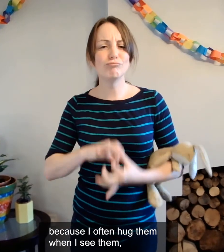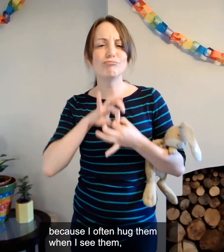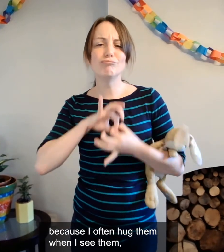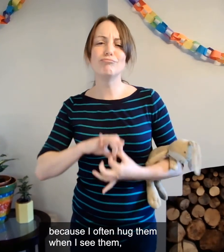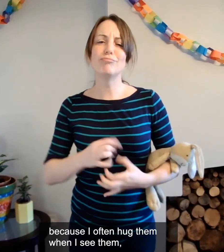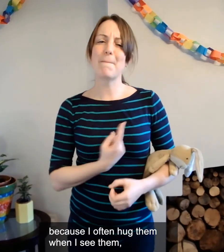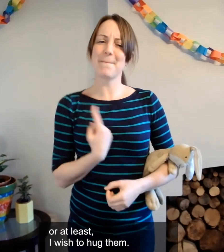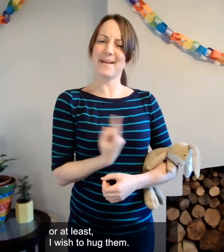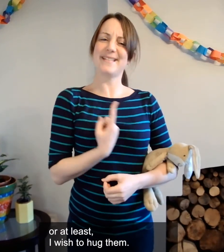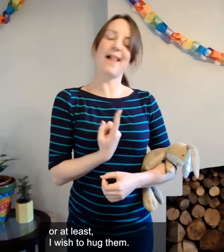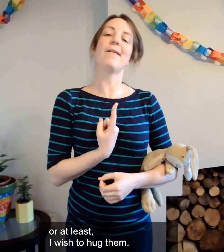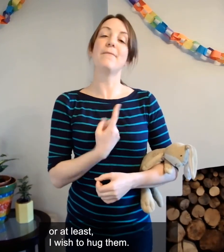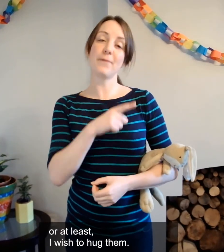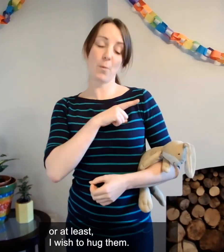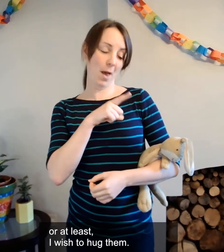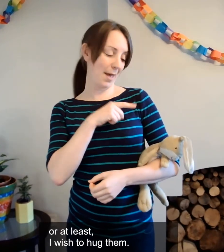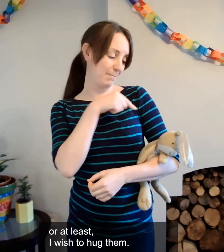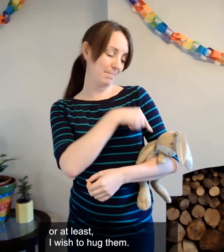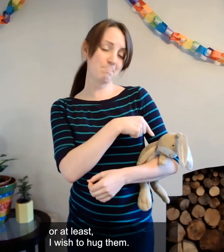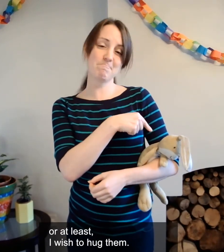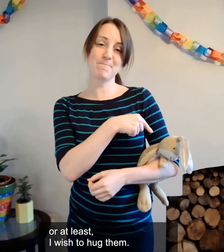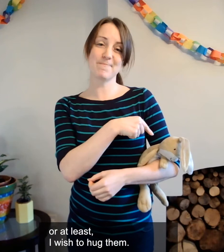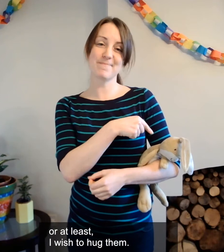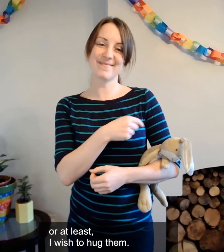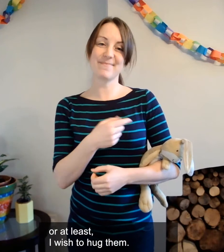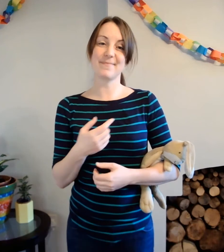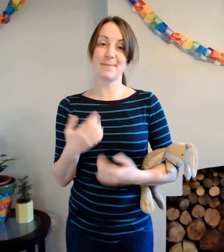them, or at least I wish to hug them.